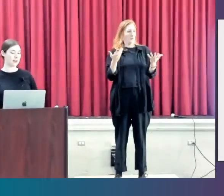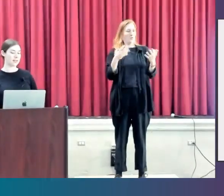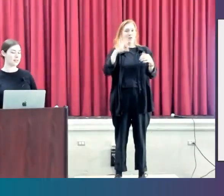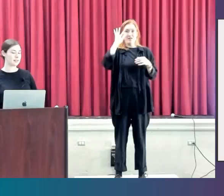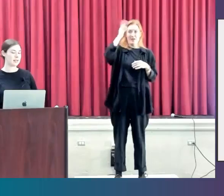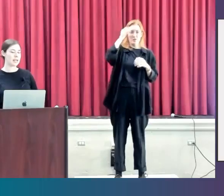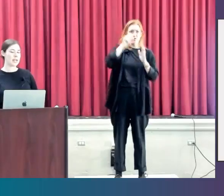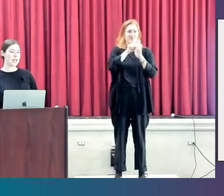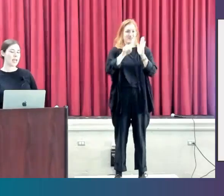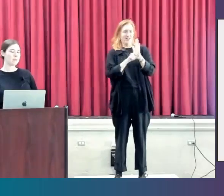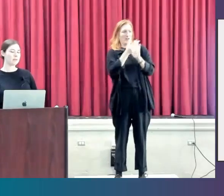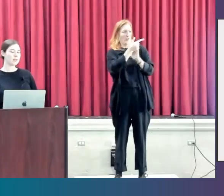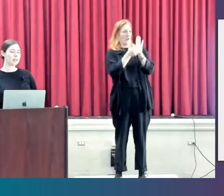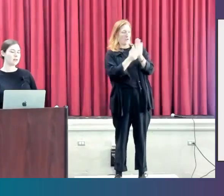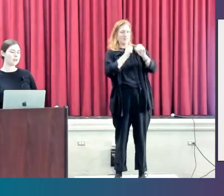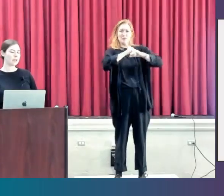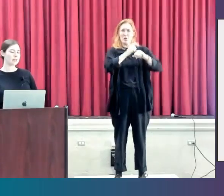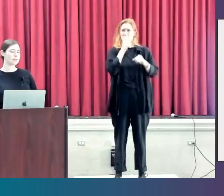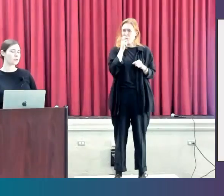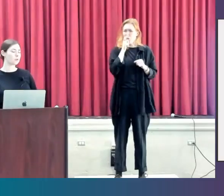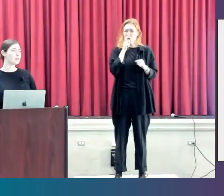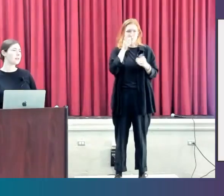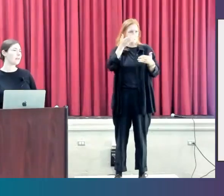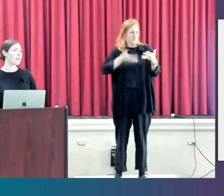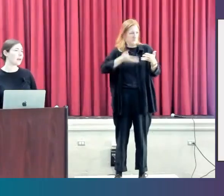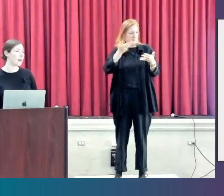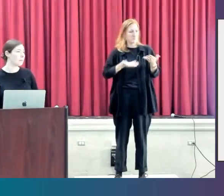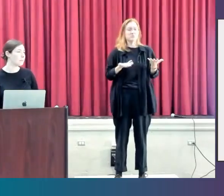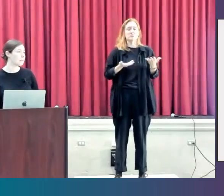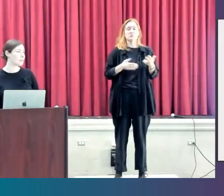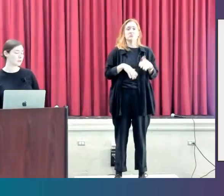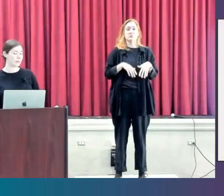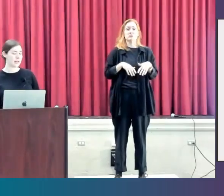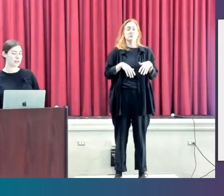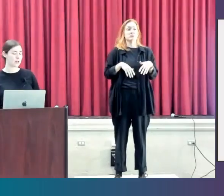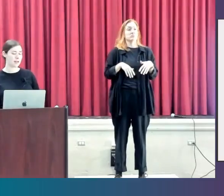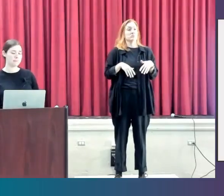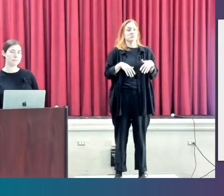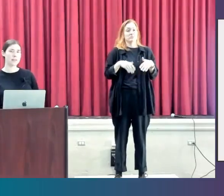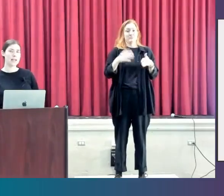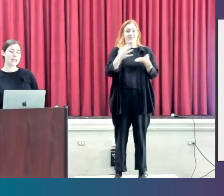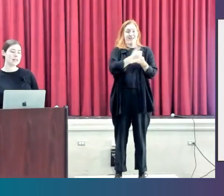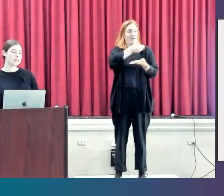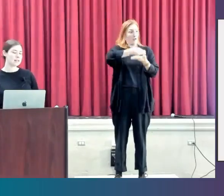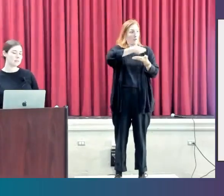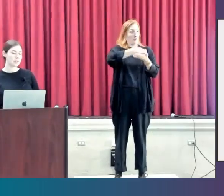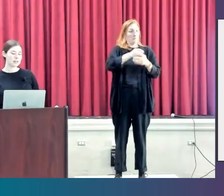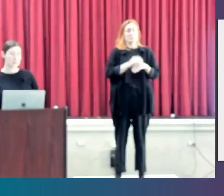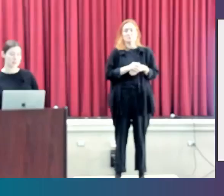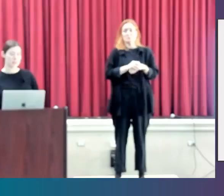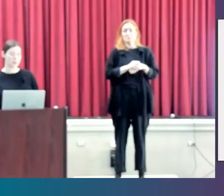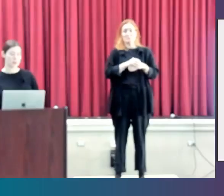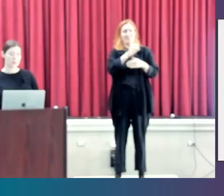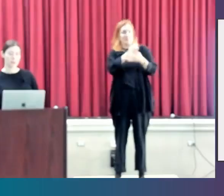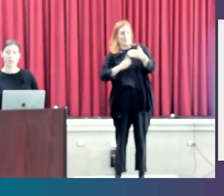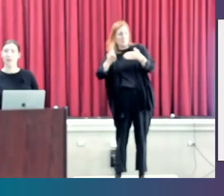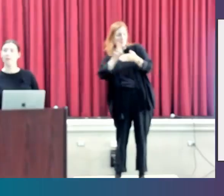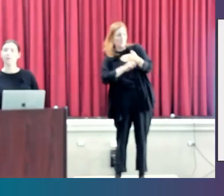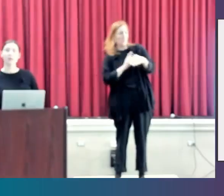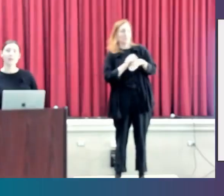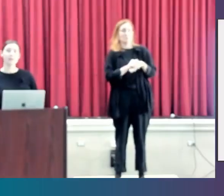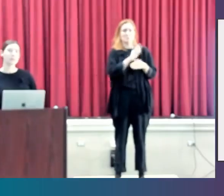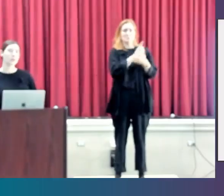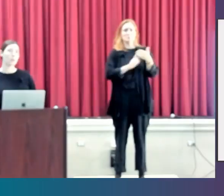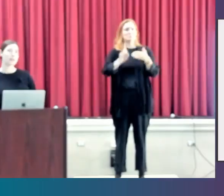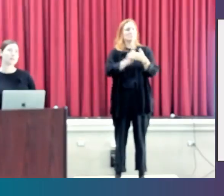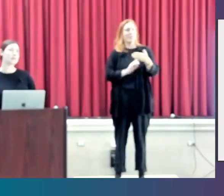housing laws. And we're really going to look at source of income discrimination, disability discrimination, and